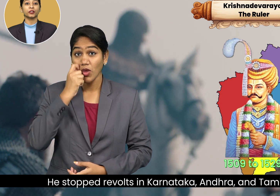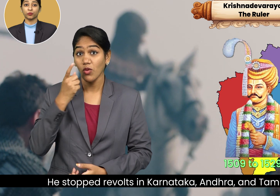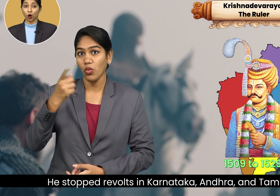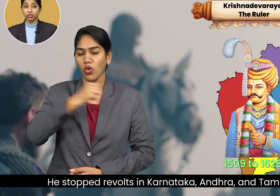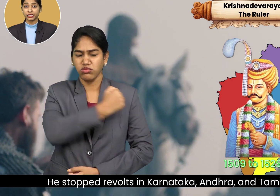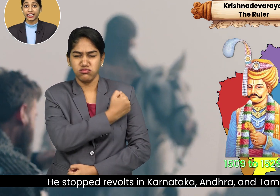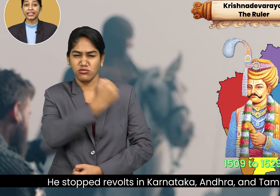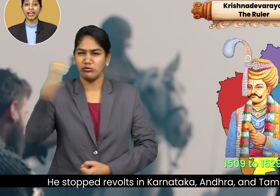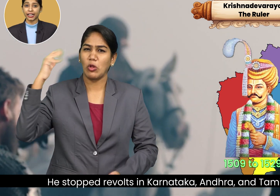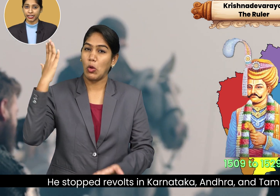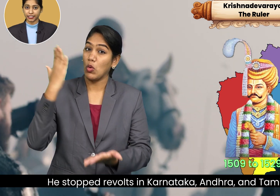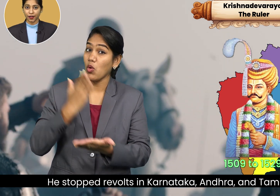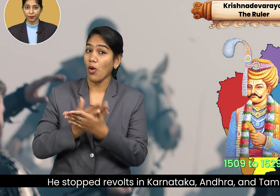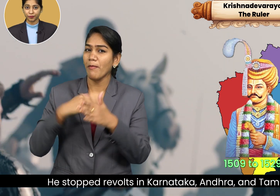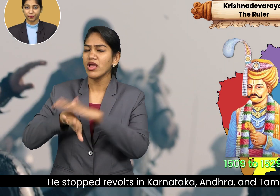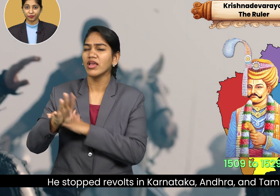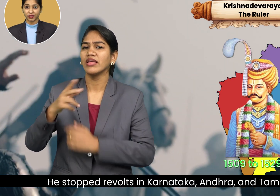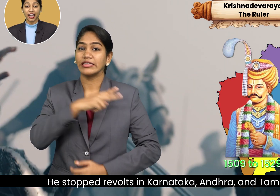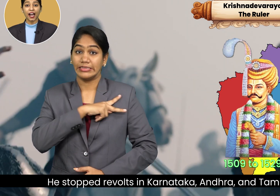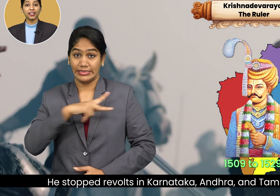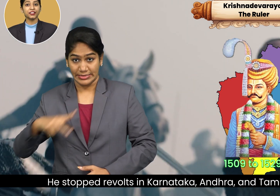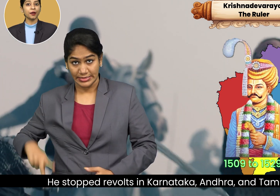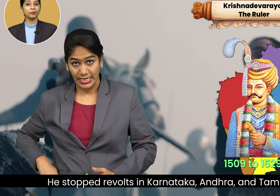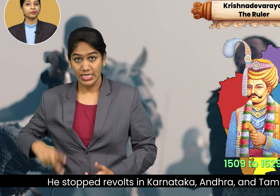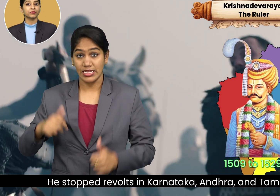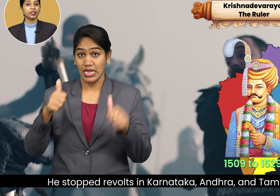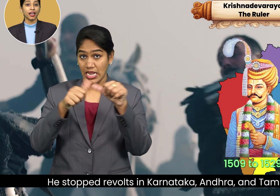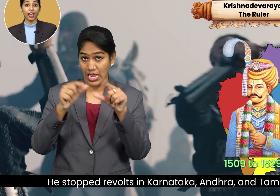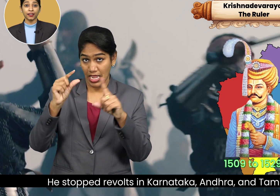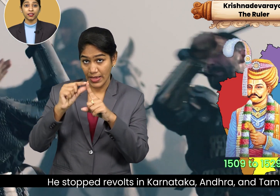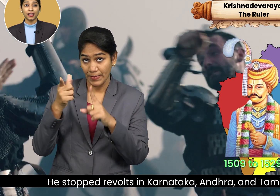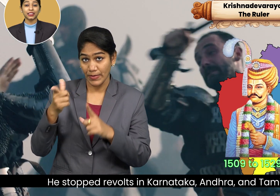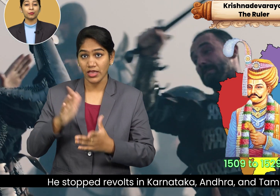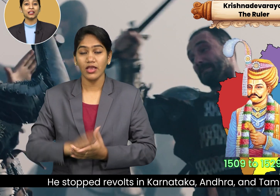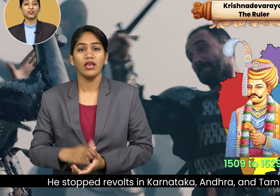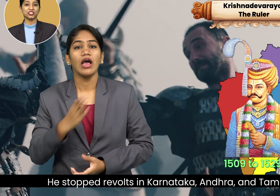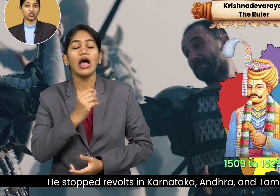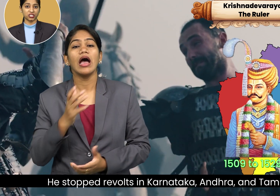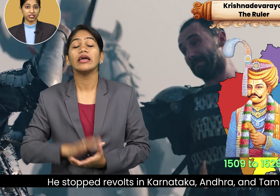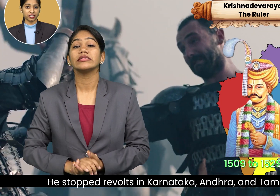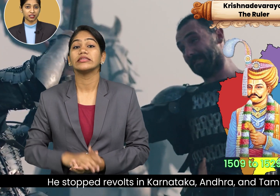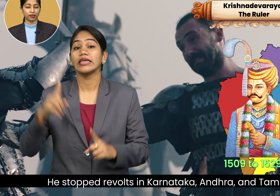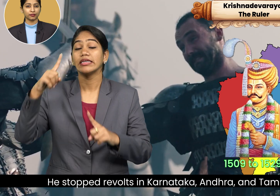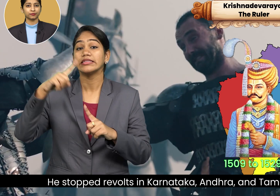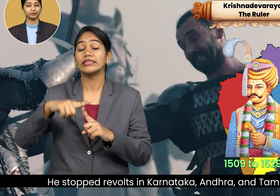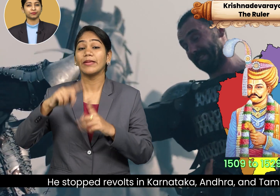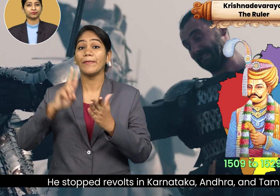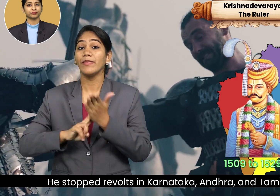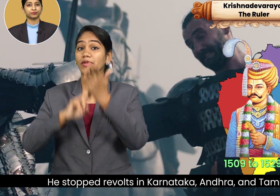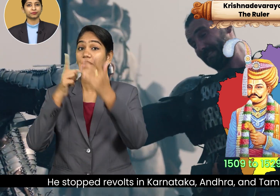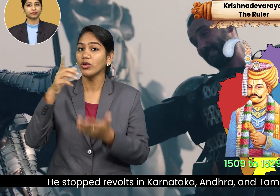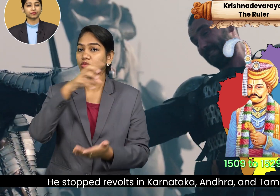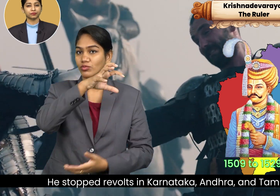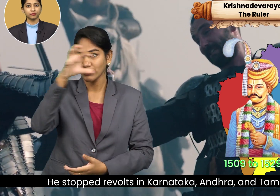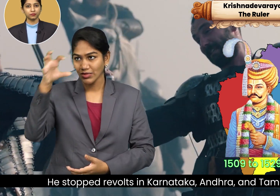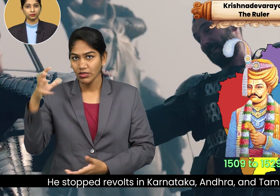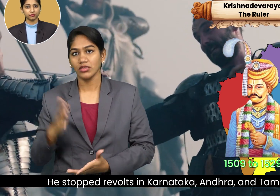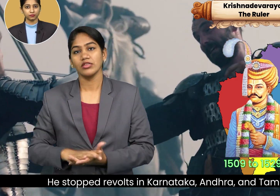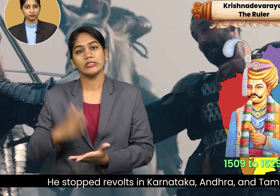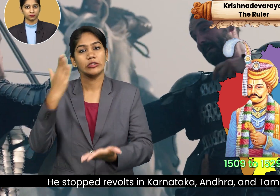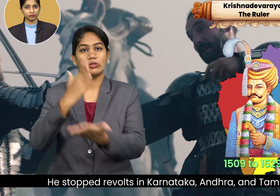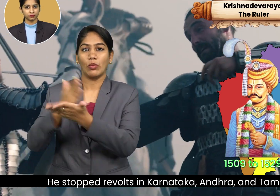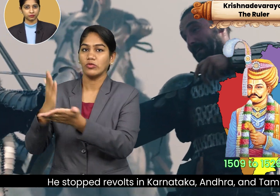He stopped revolts in Karnataka, Andhra and Tamil regions.